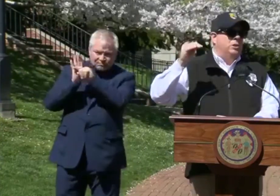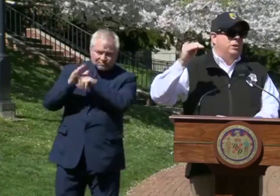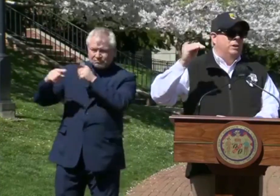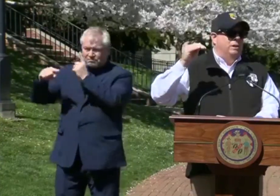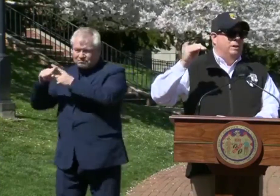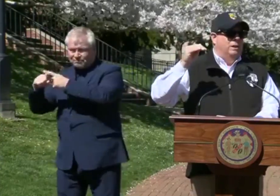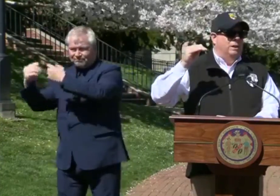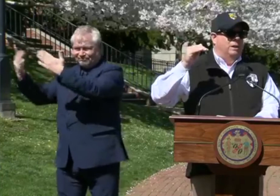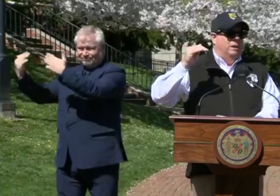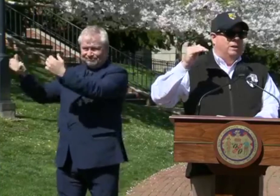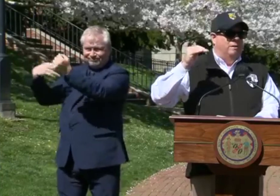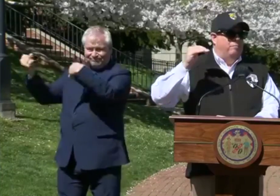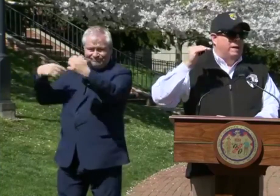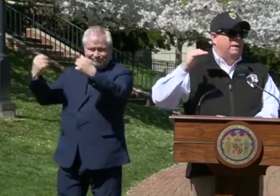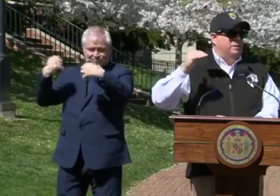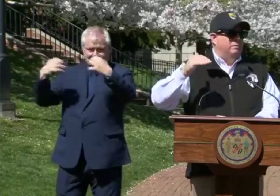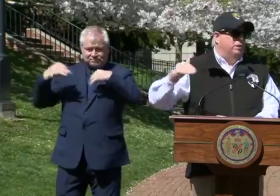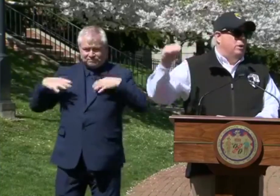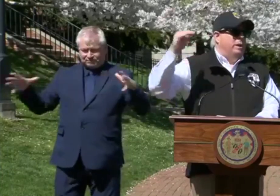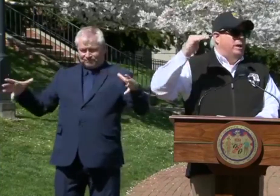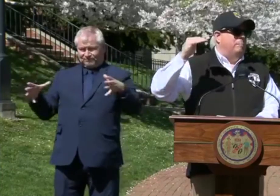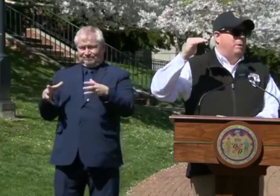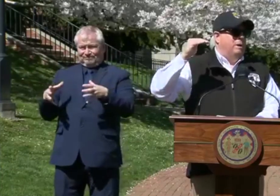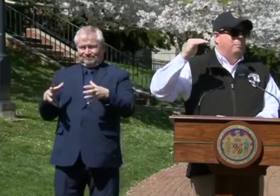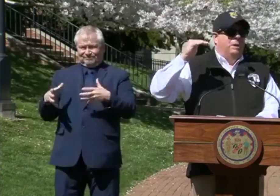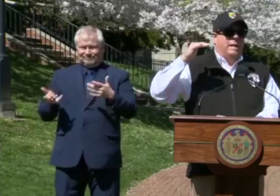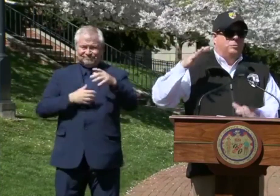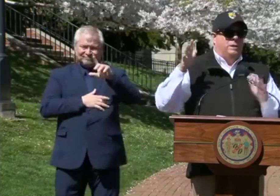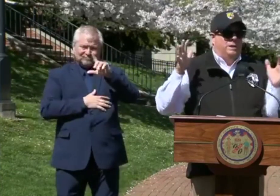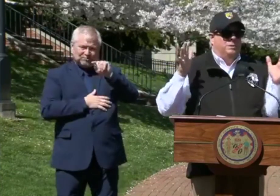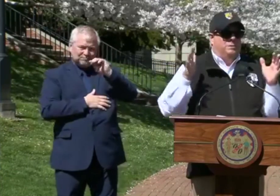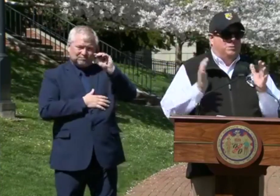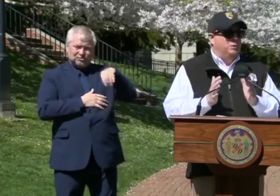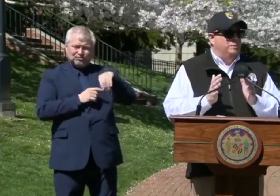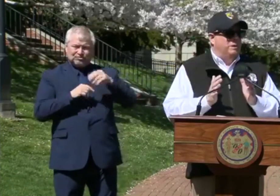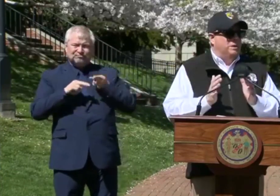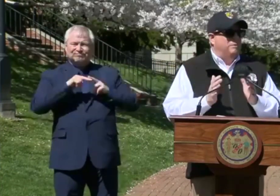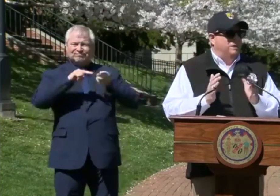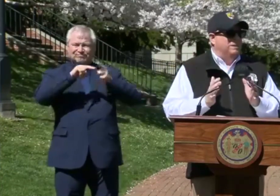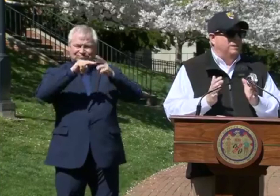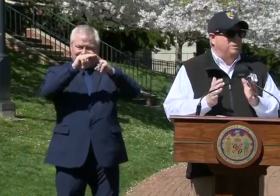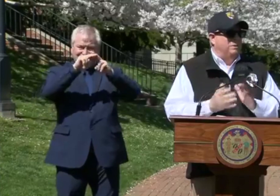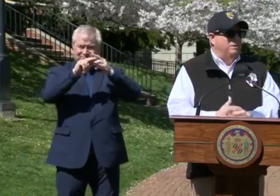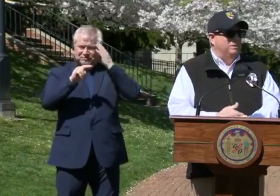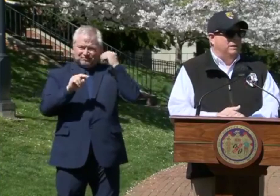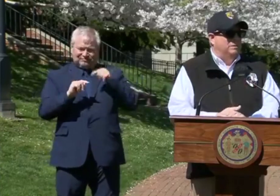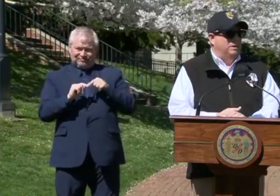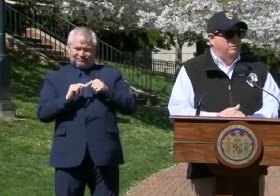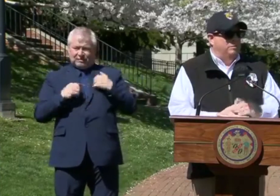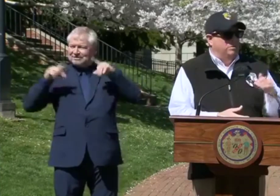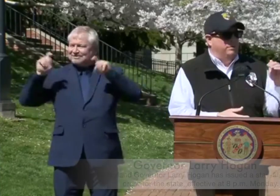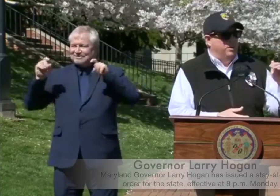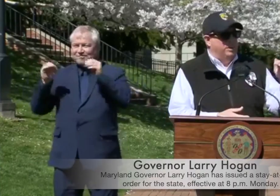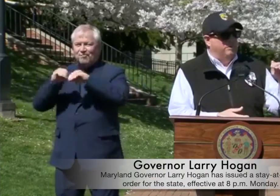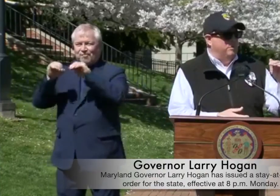percentage of positives is going up, but that's because we're doing a better job of testing the people that are sick. So I